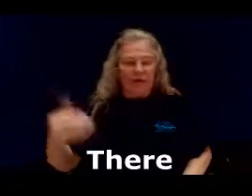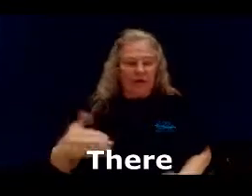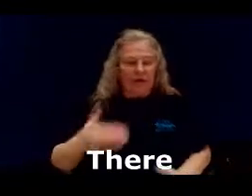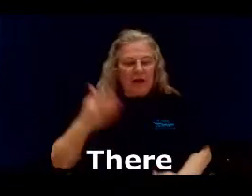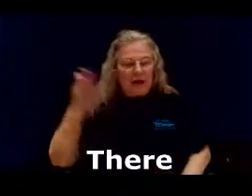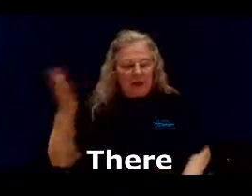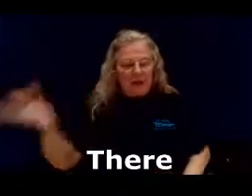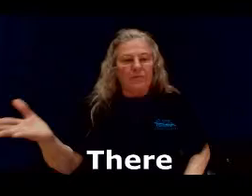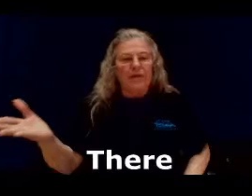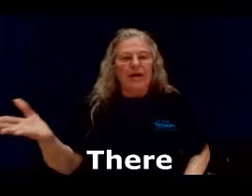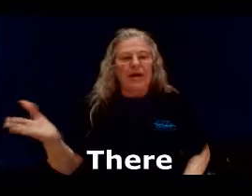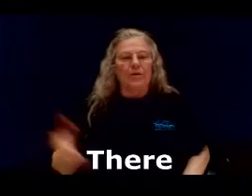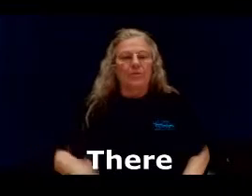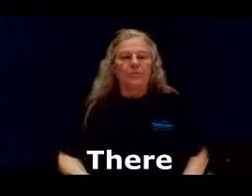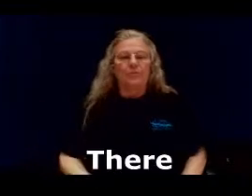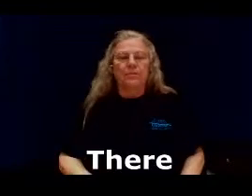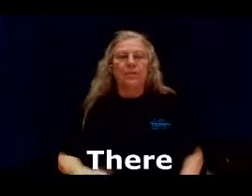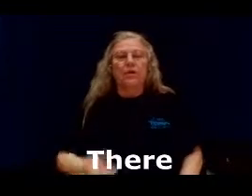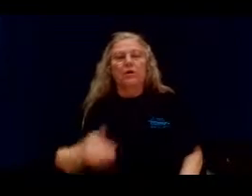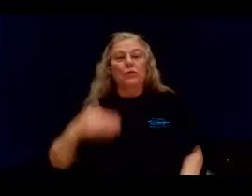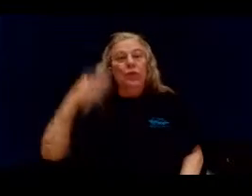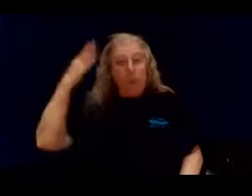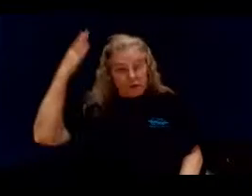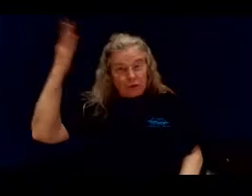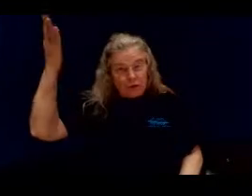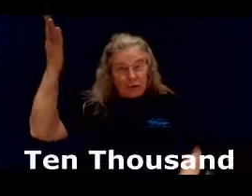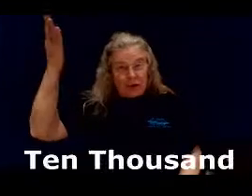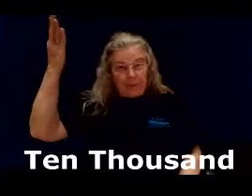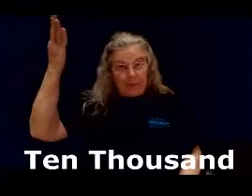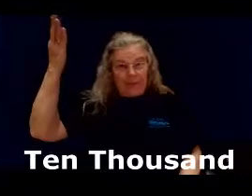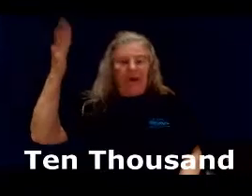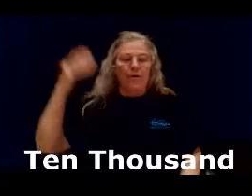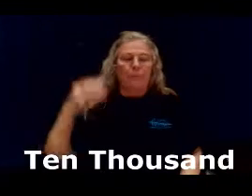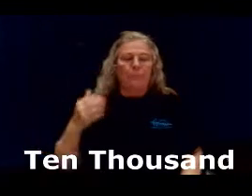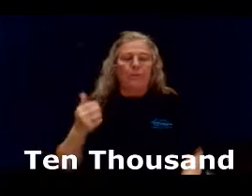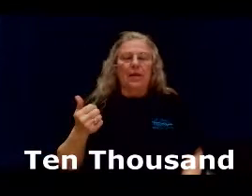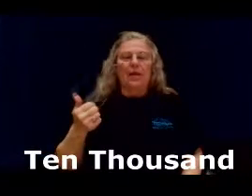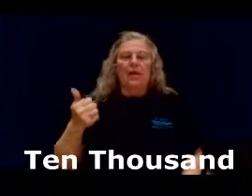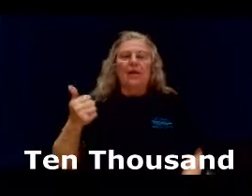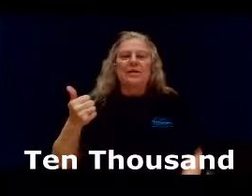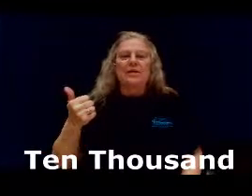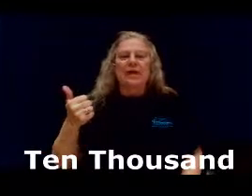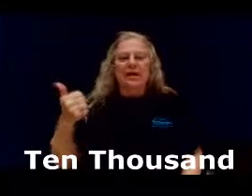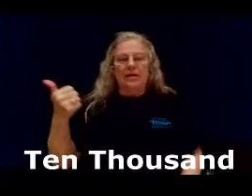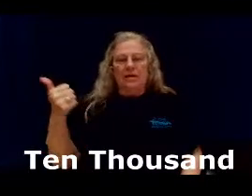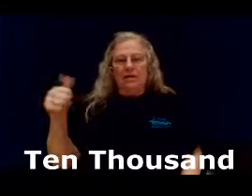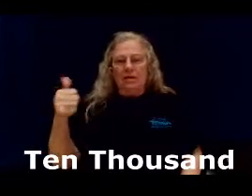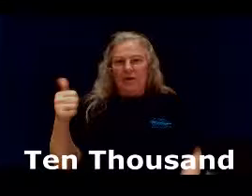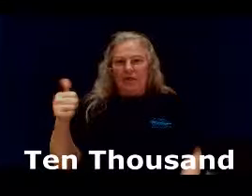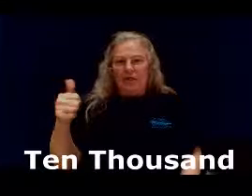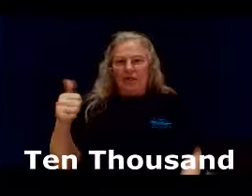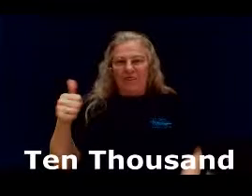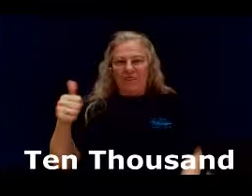there. There. Because we know it's going to be up there. 10.